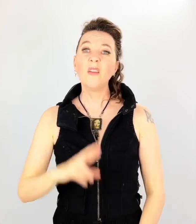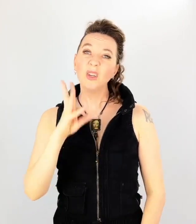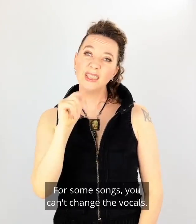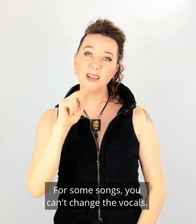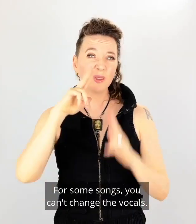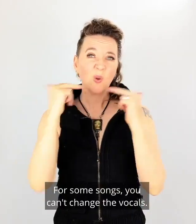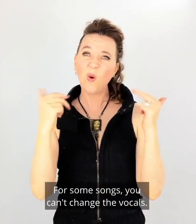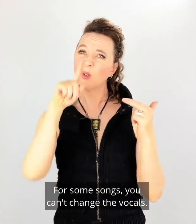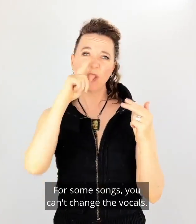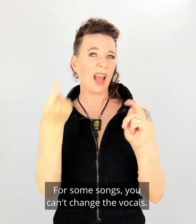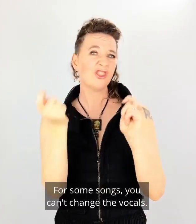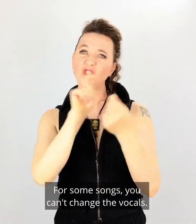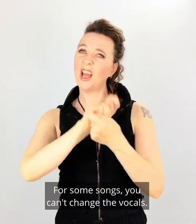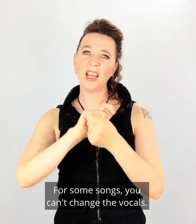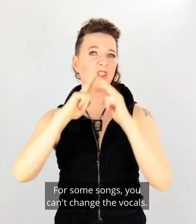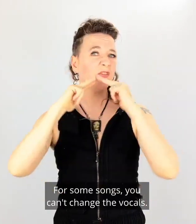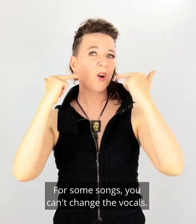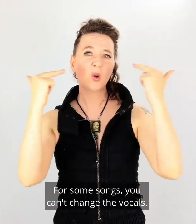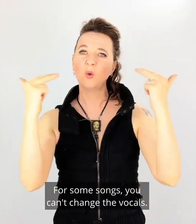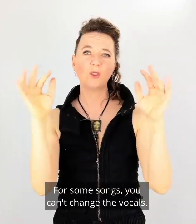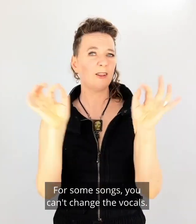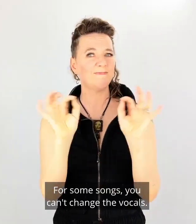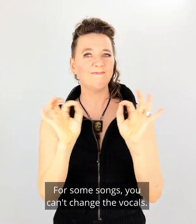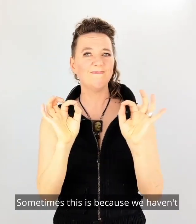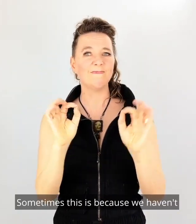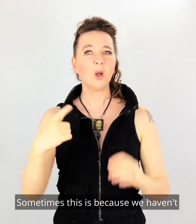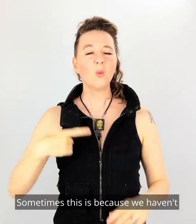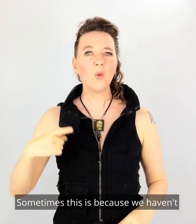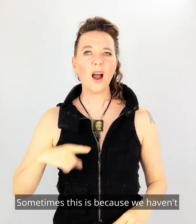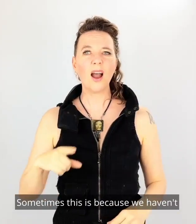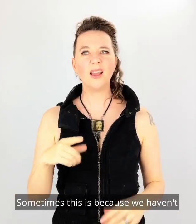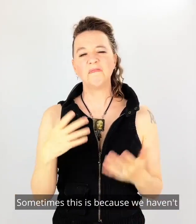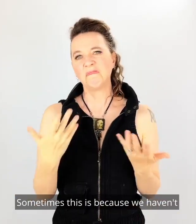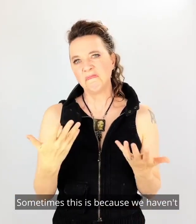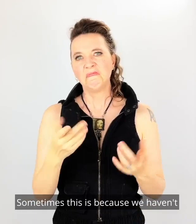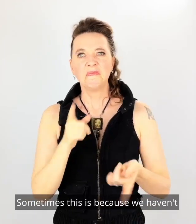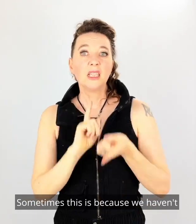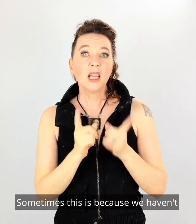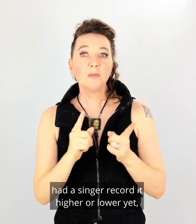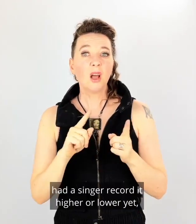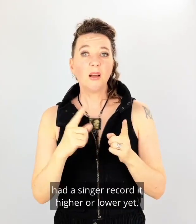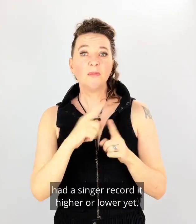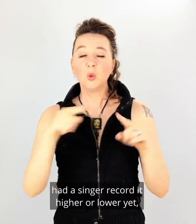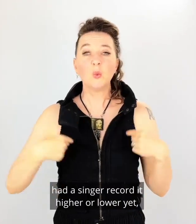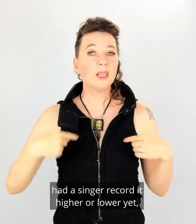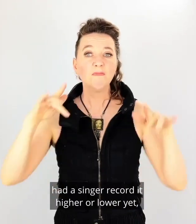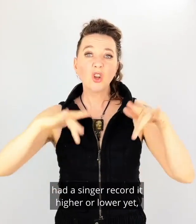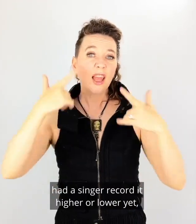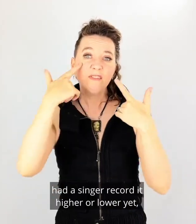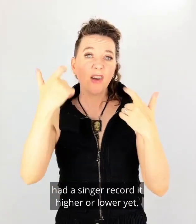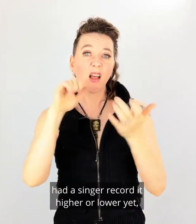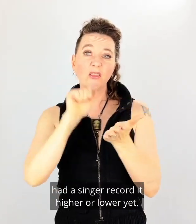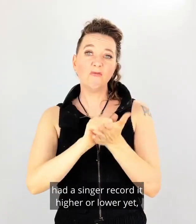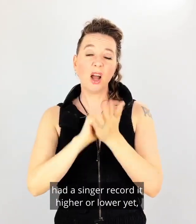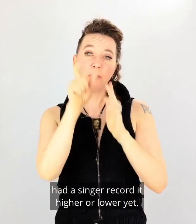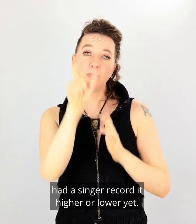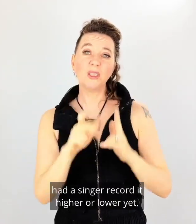For some songs, you can't change the vocals. Sometimes this is because we haven't had a singer record it higher or lower